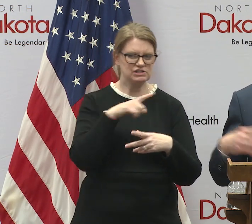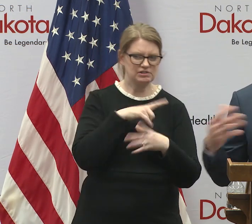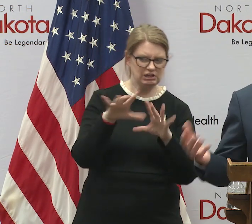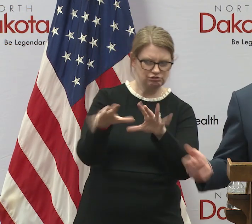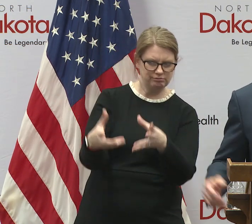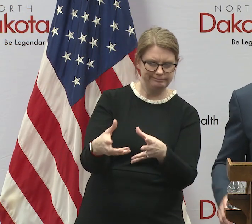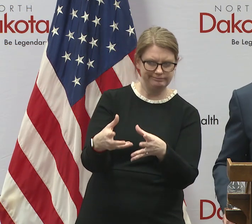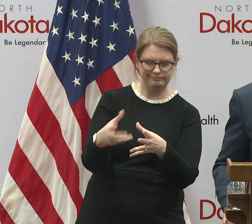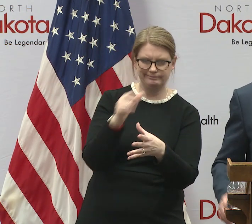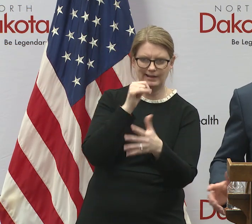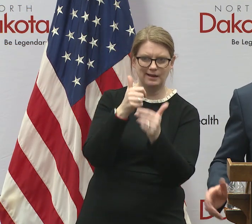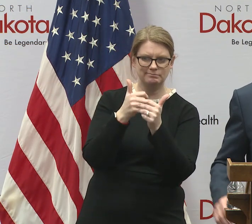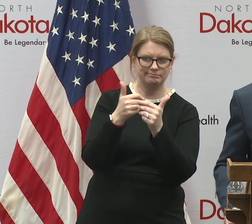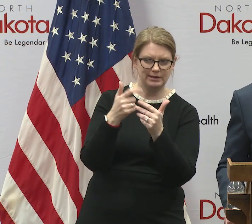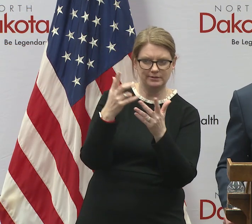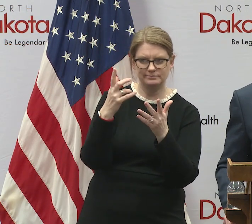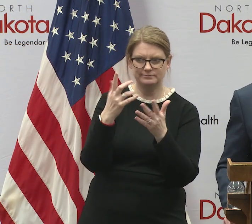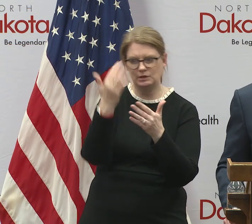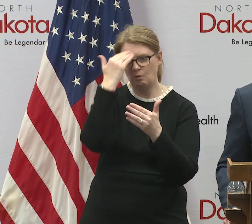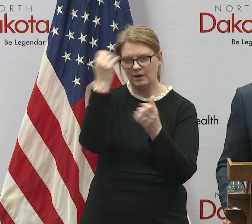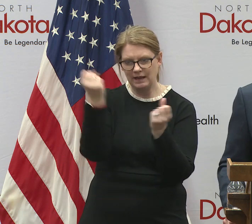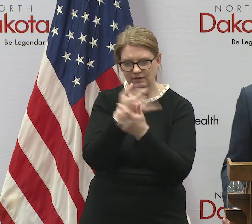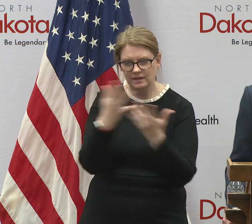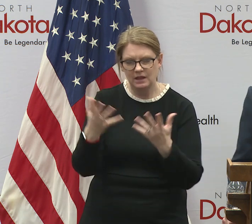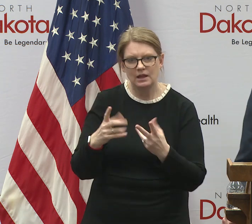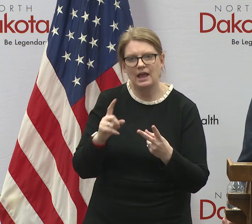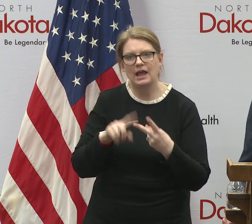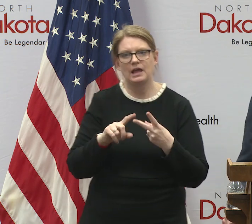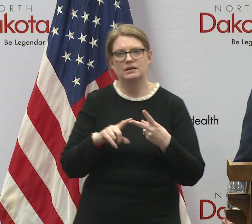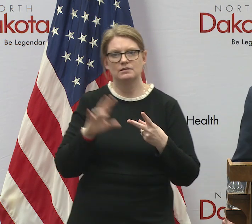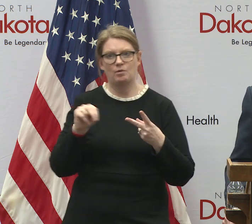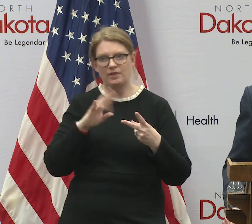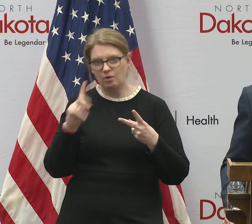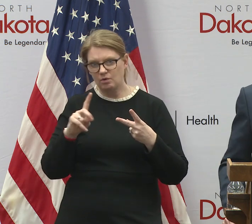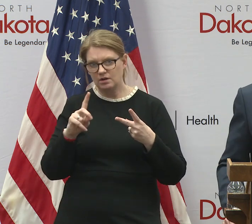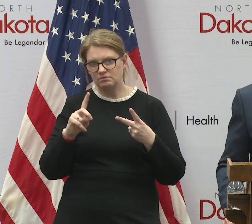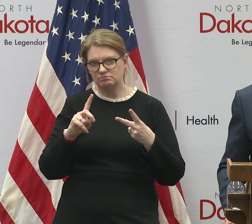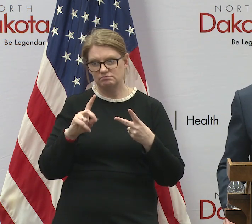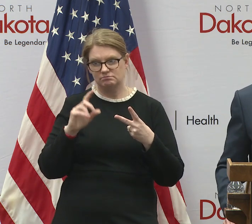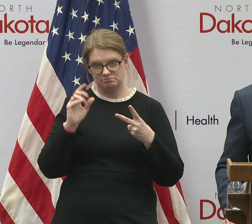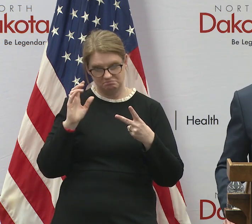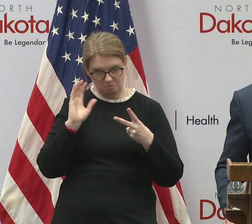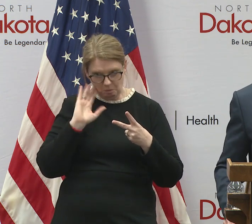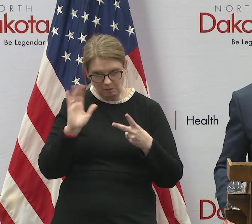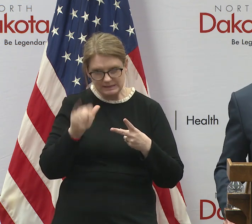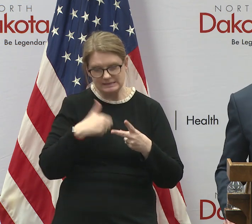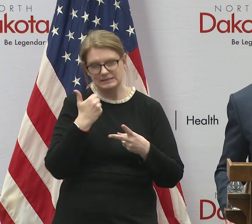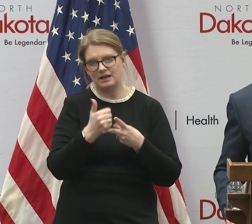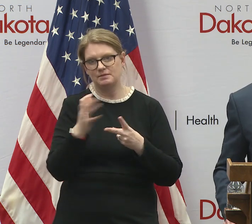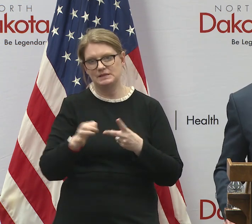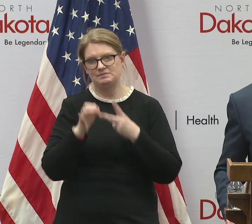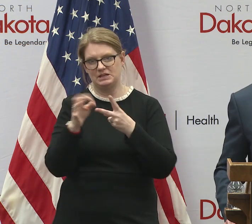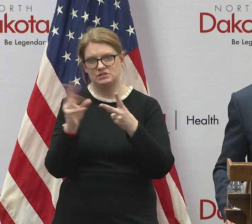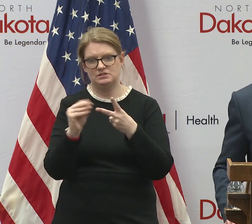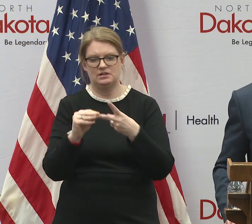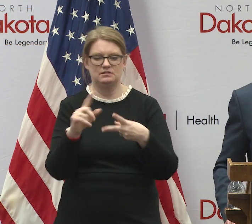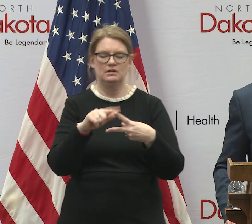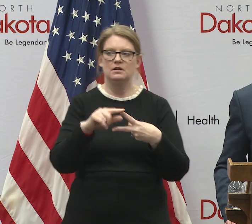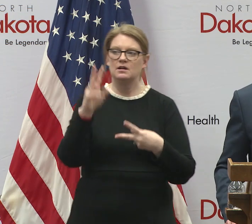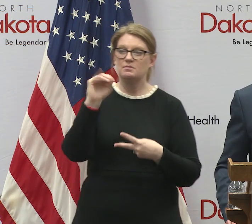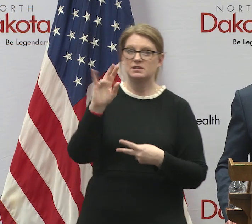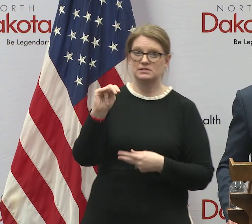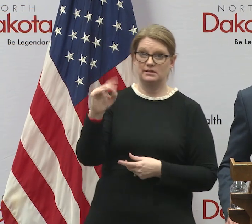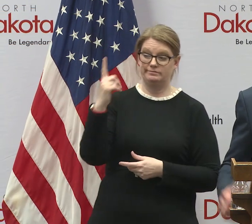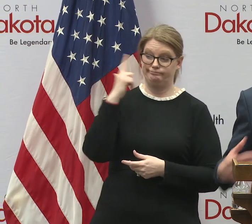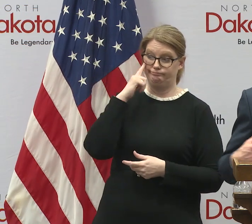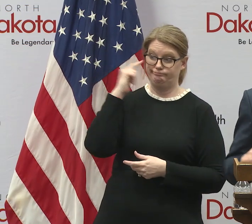in North Dakota to keep legislature in a loop, and are we thinking about a special session? I'll let Minnesota deal with their politics on